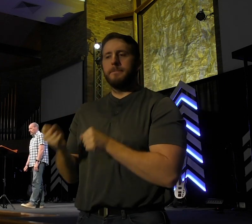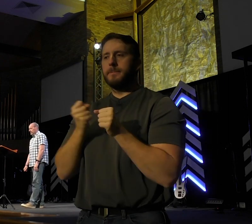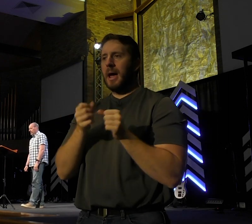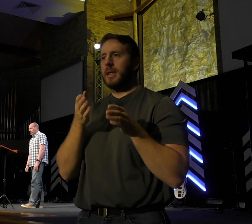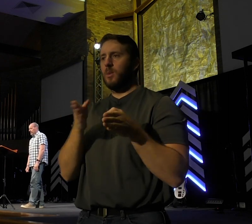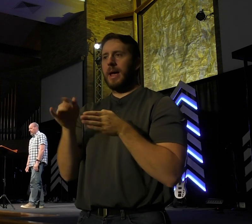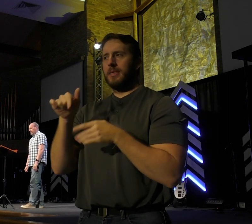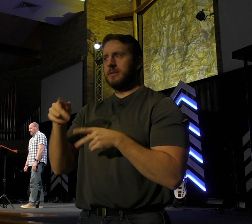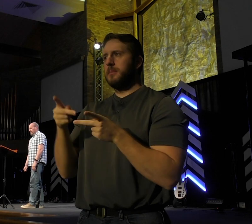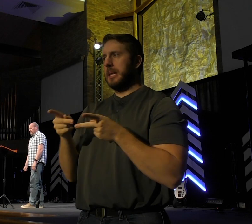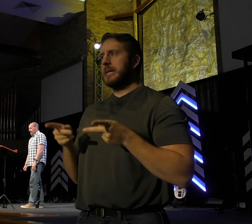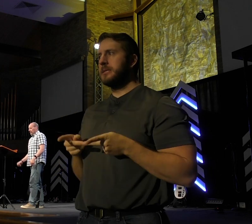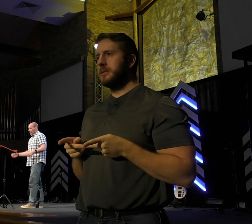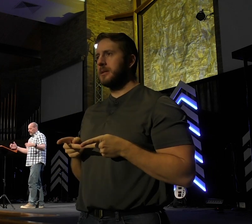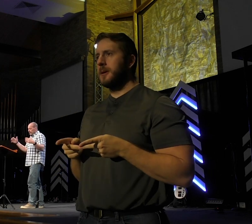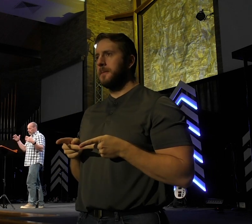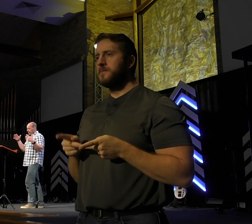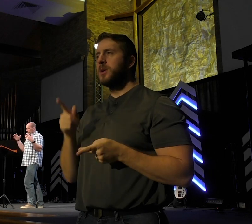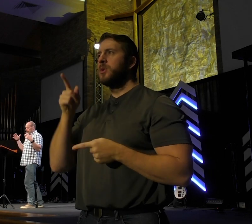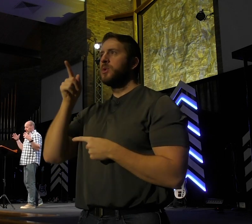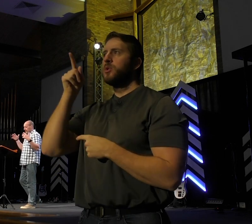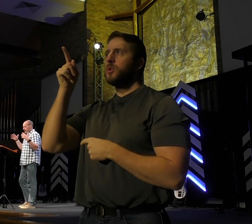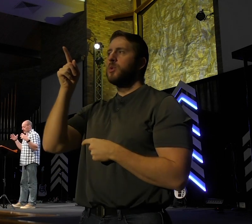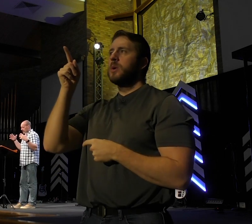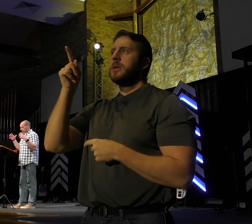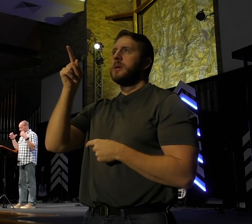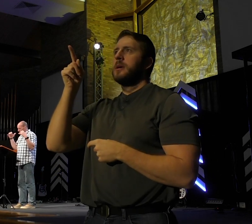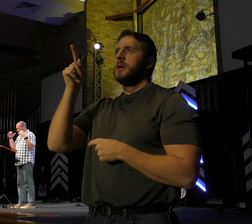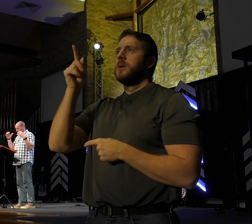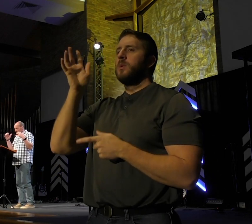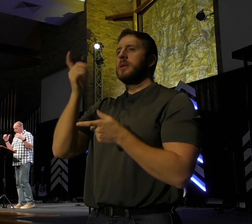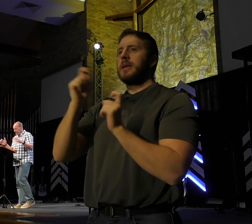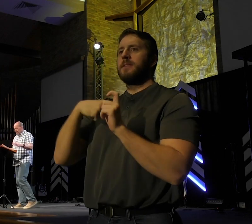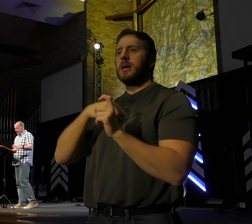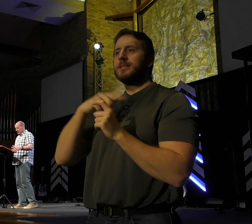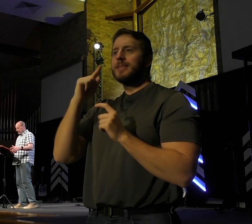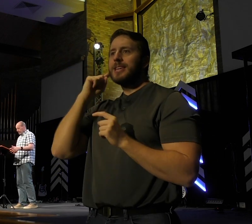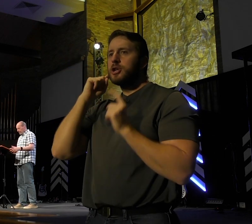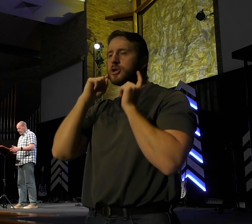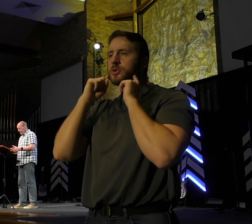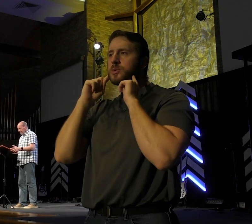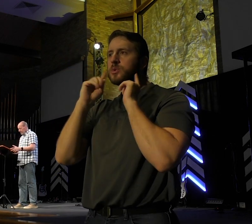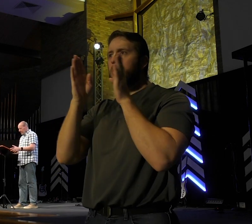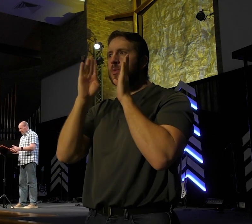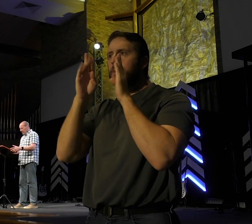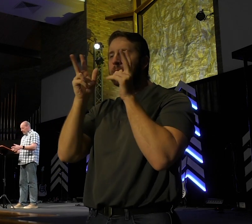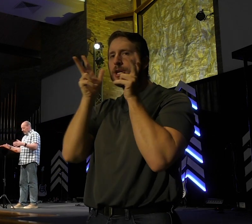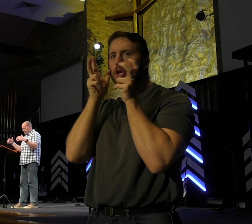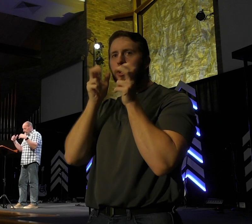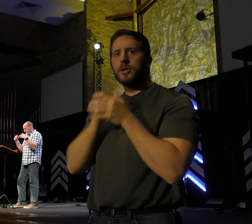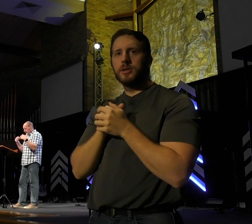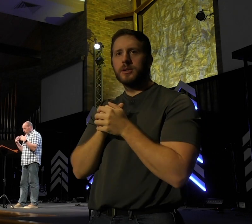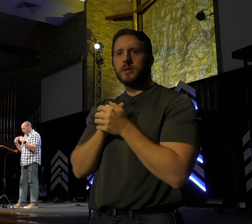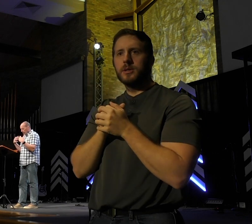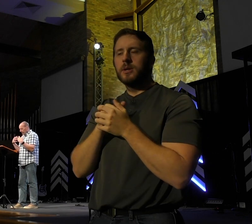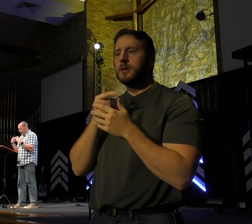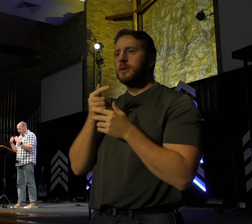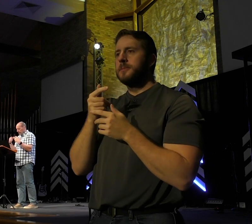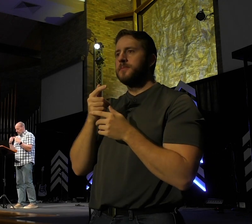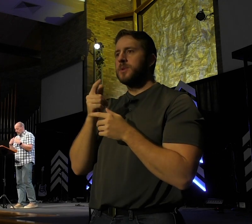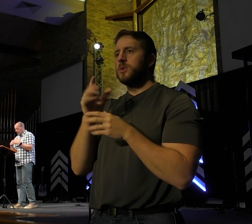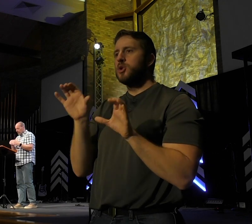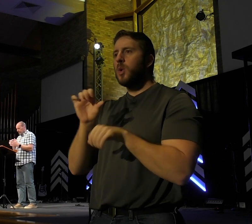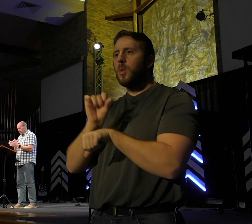this place. Lord, that you would give us ears to hear, that you would do a